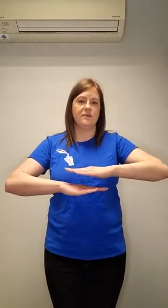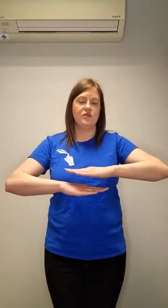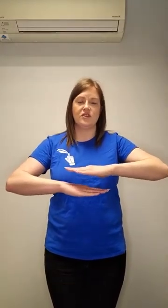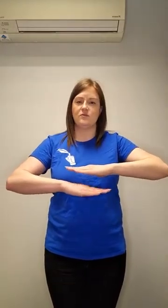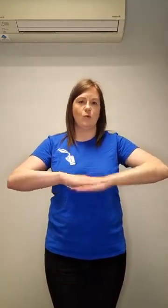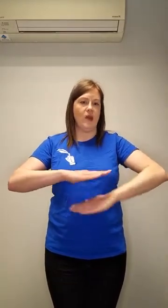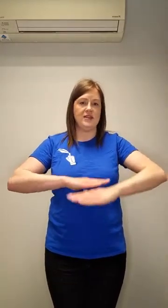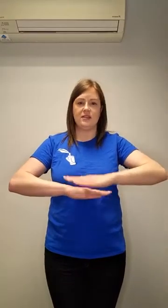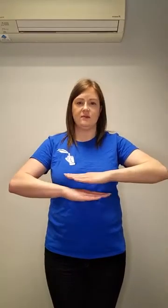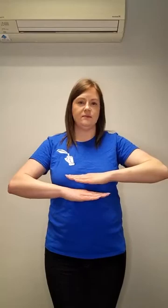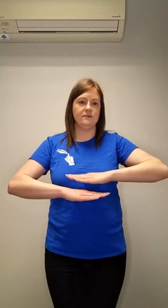Just wait.